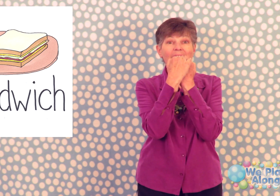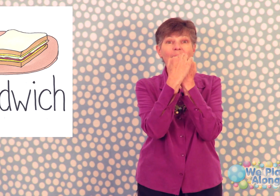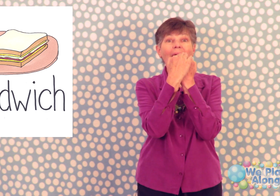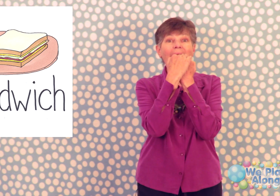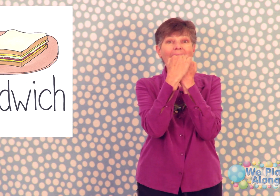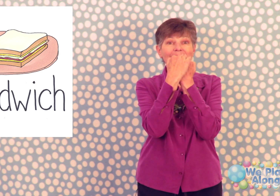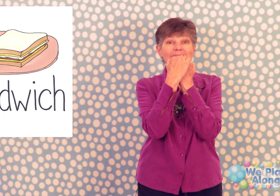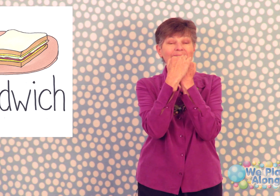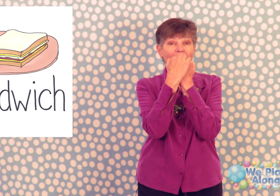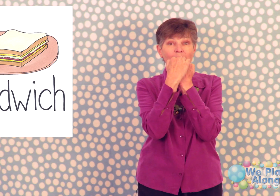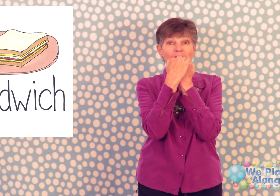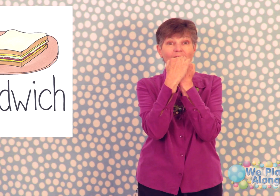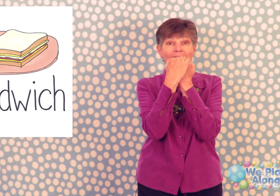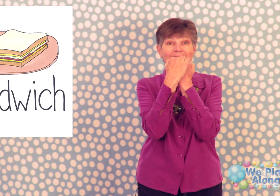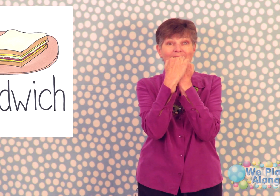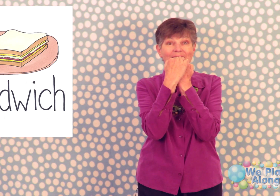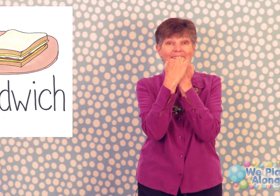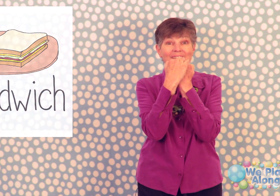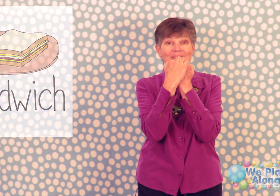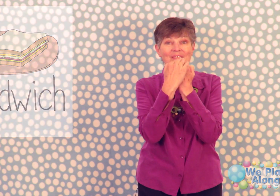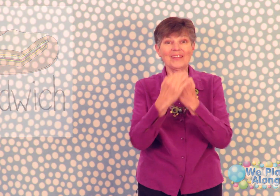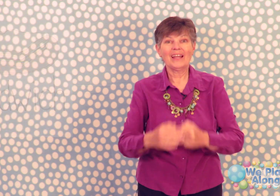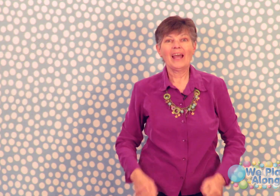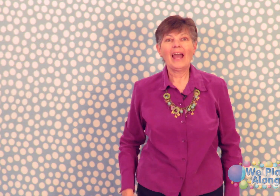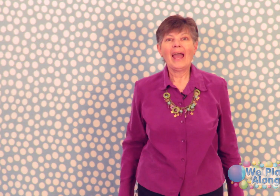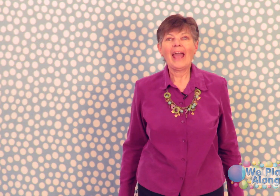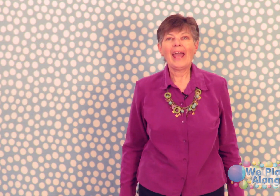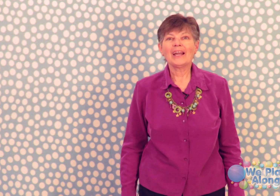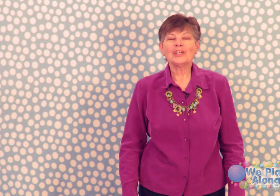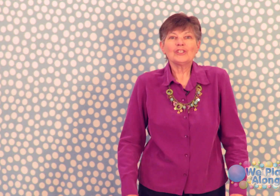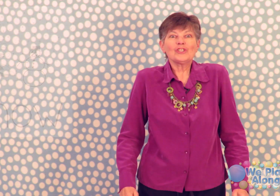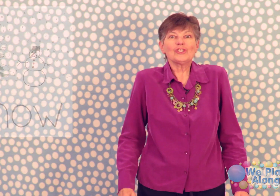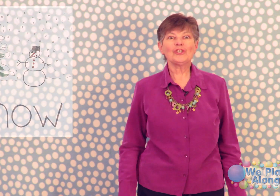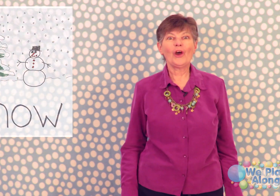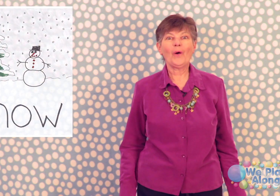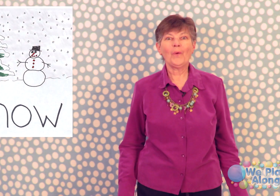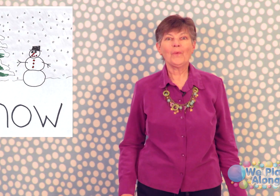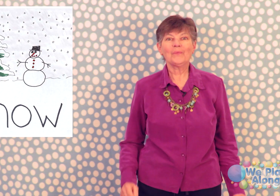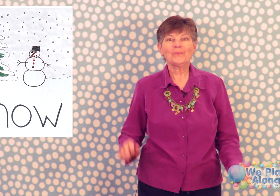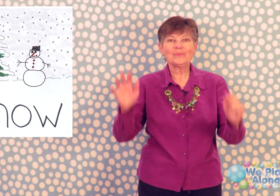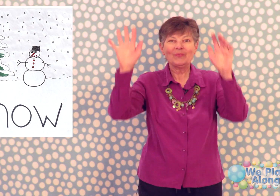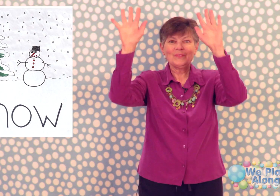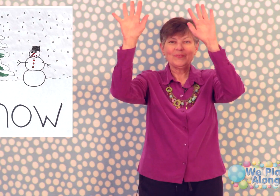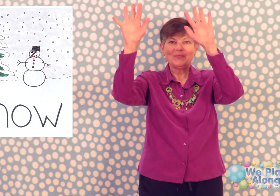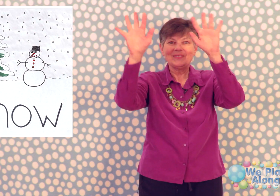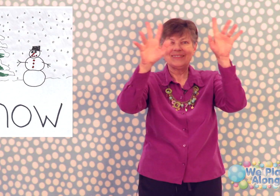same sandwich sign, okay? And snow.